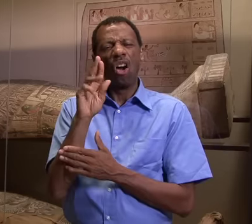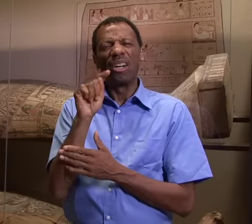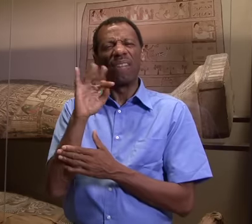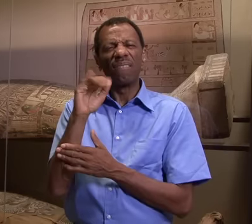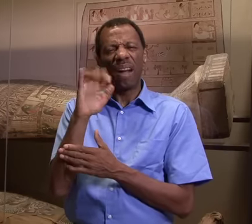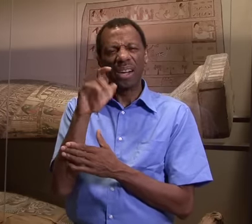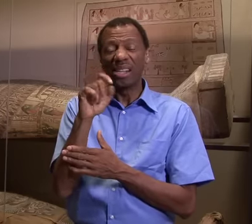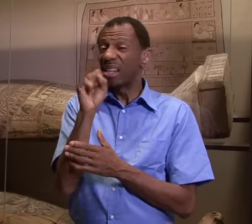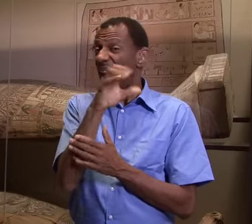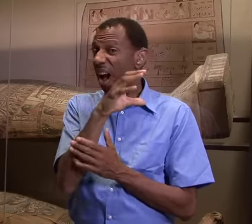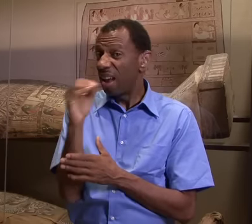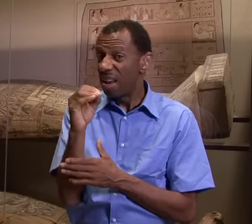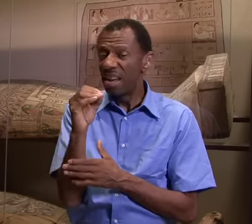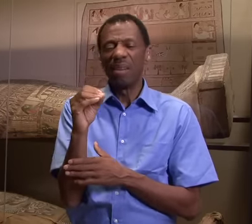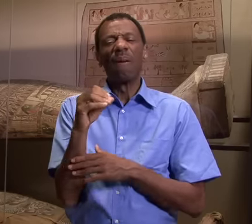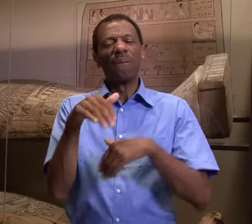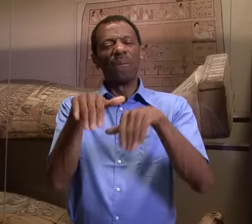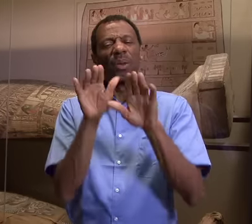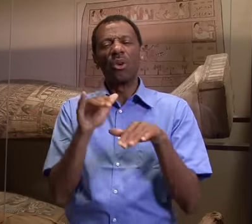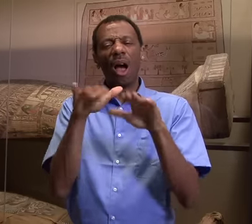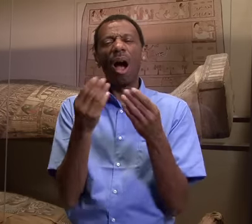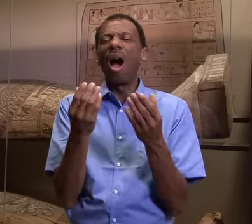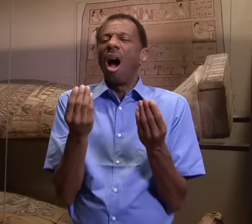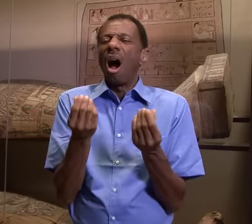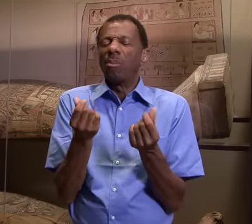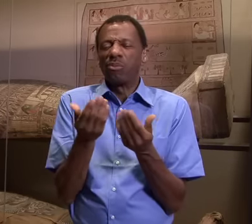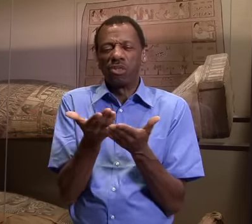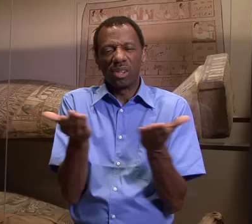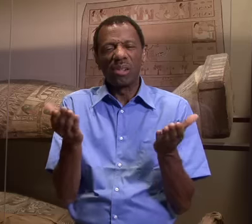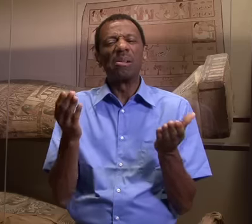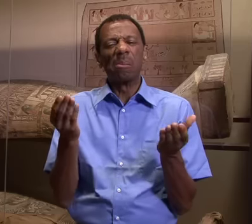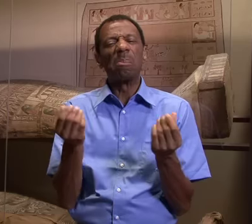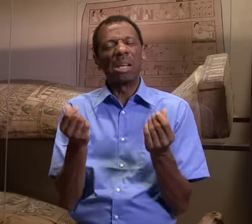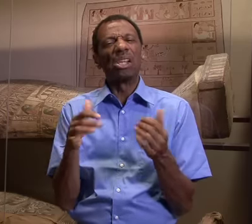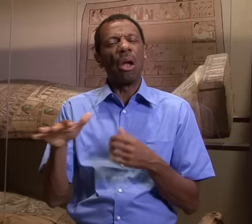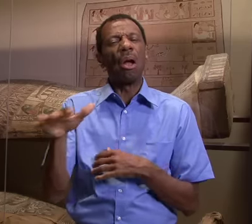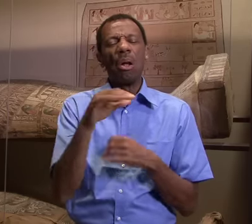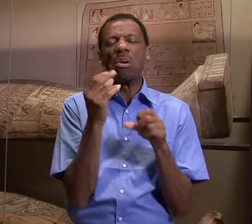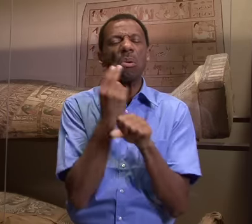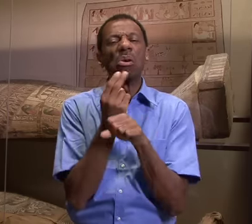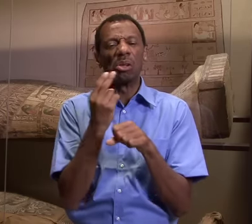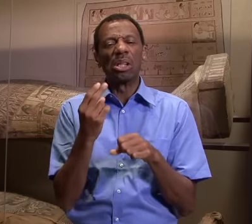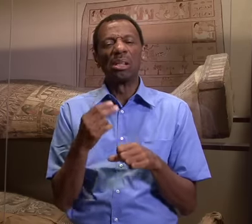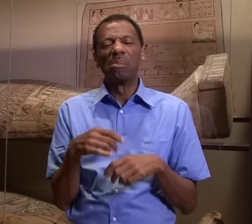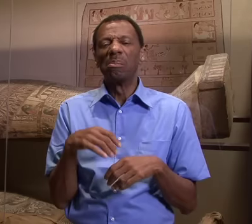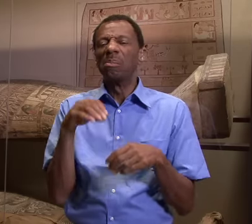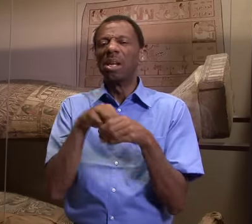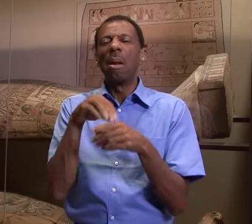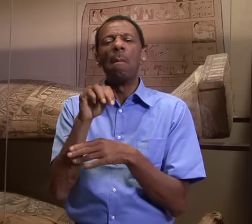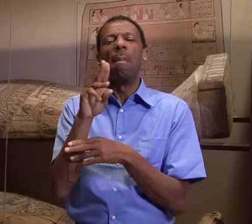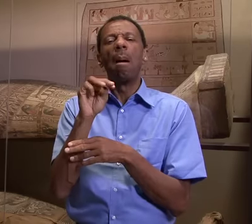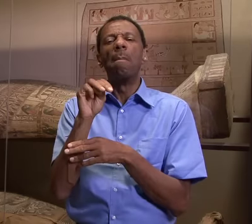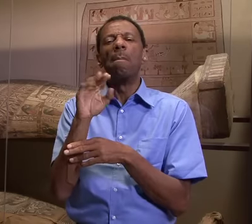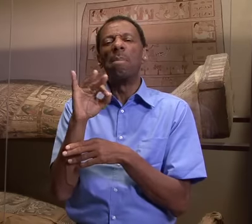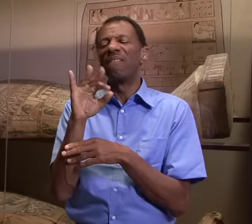Mummies, Secrets and Science, features human and animal mummies, tomb artifacts and funerary objects,